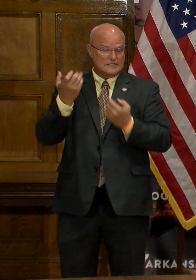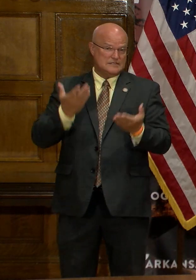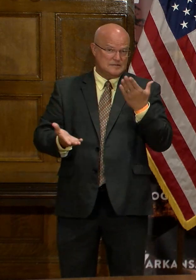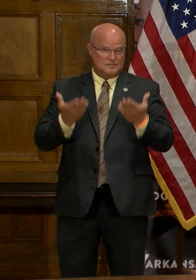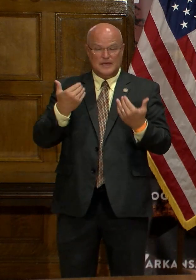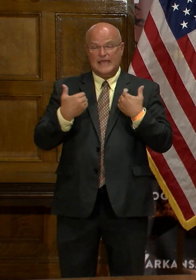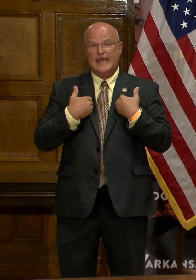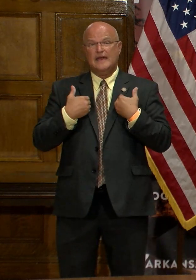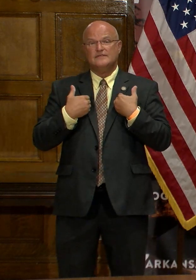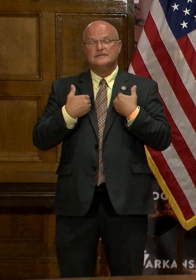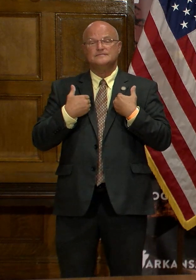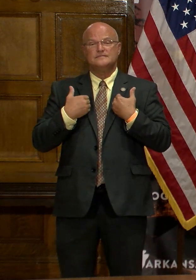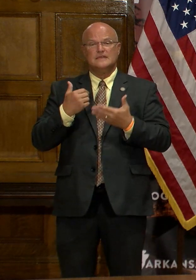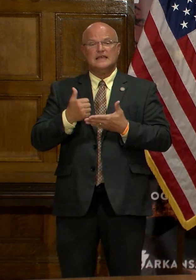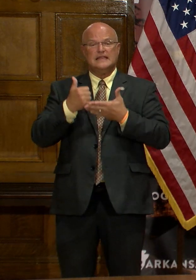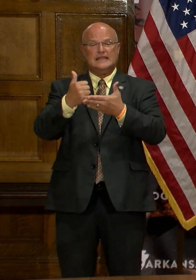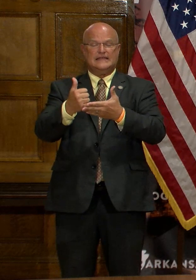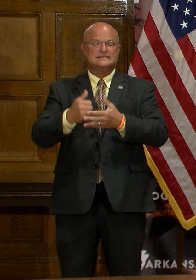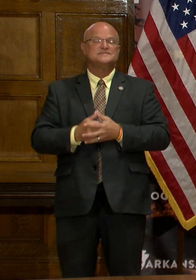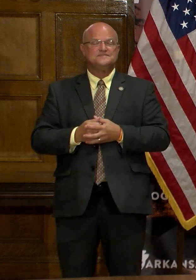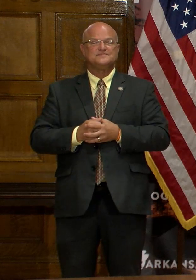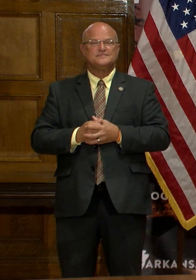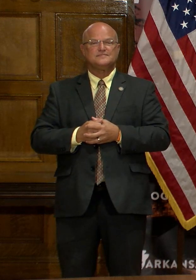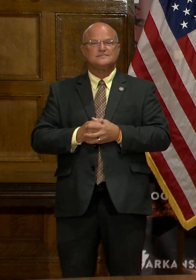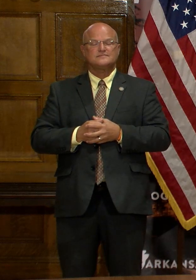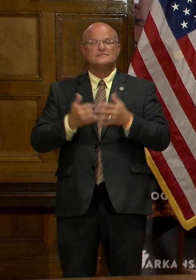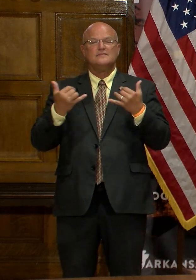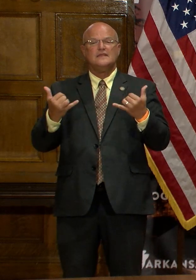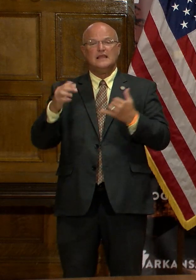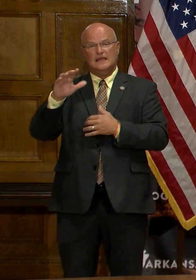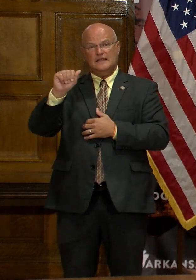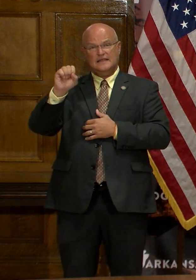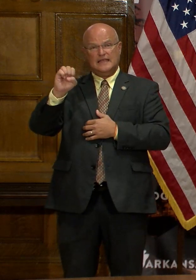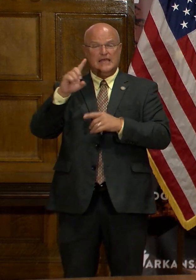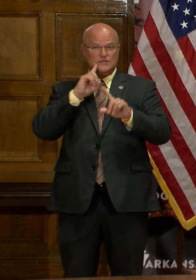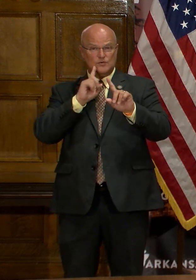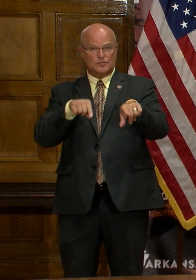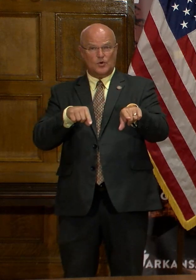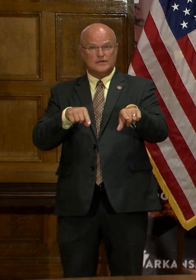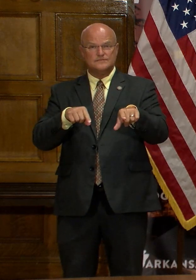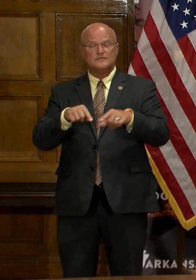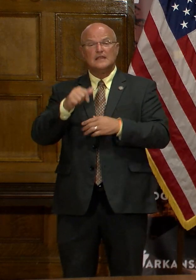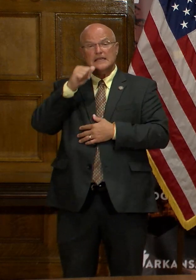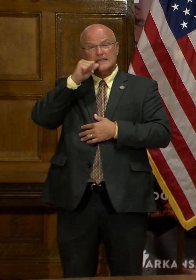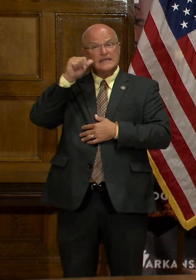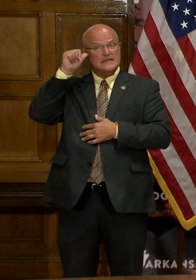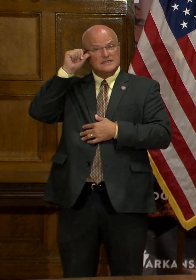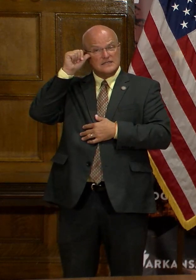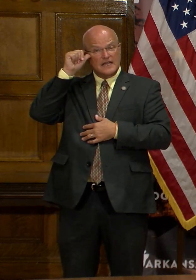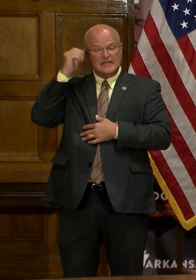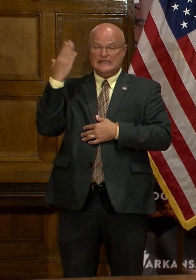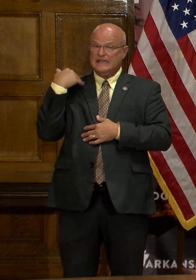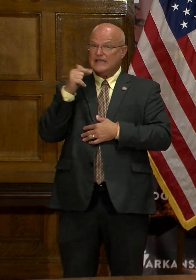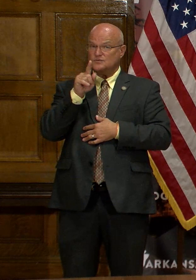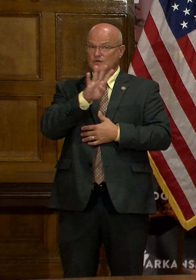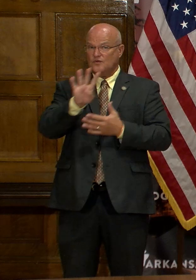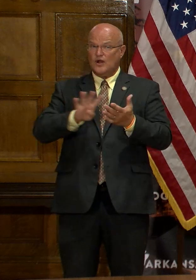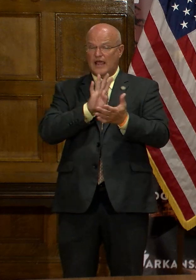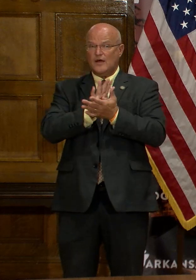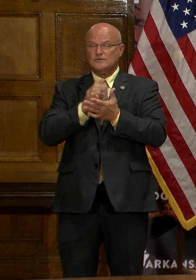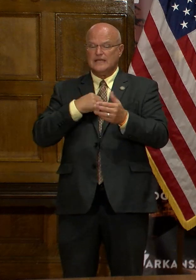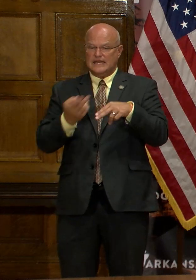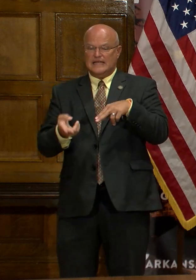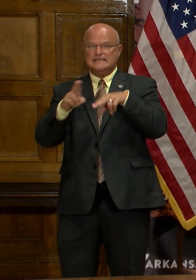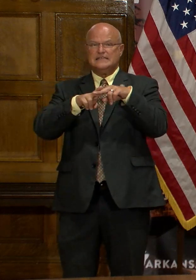they might be able to assist with. Let me go to the case report. Yesterday, in the last 24 hours, we